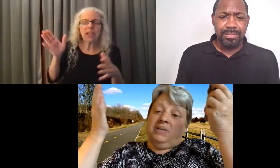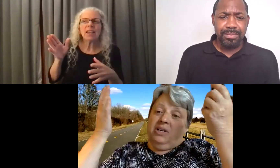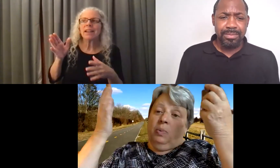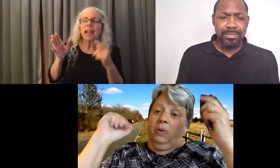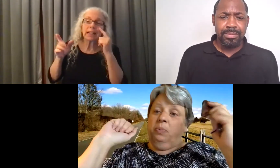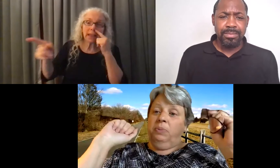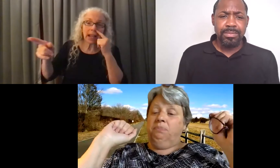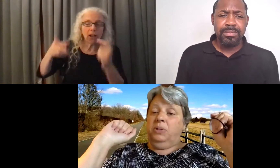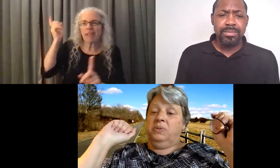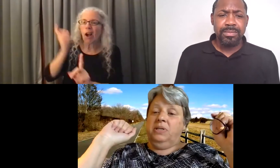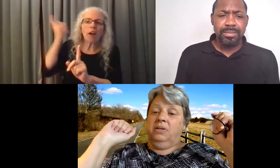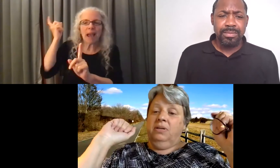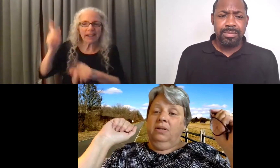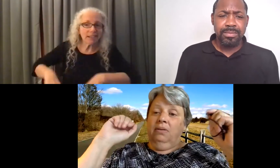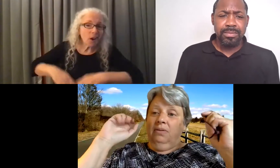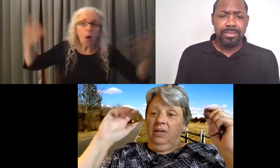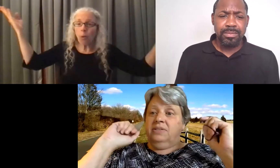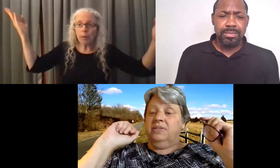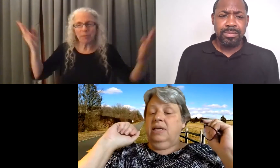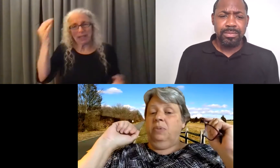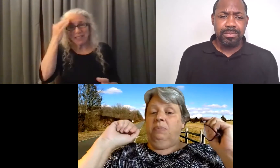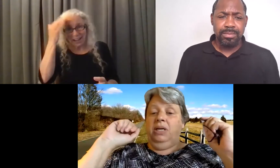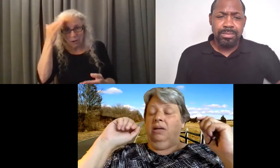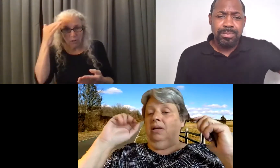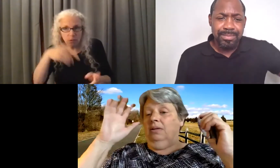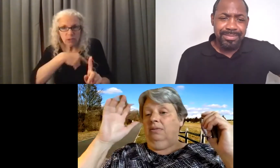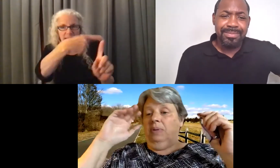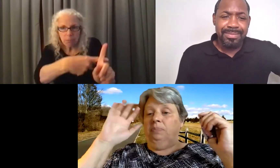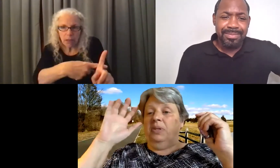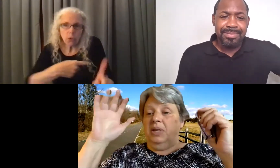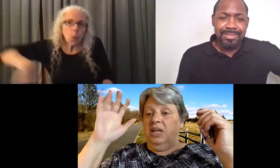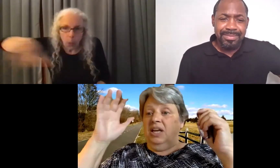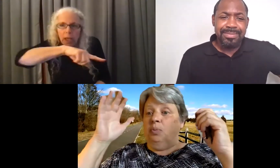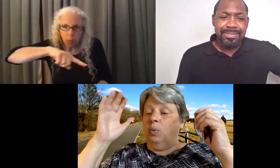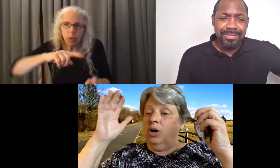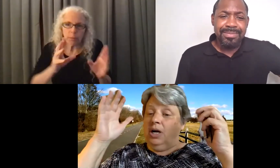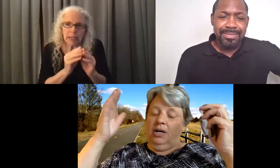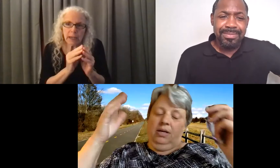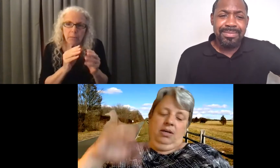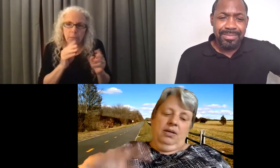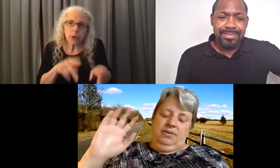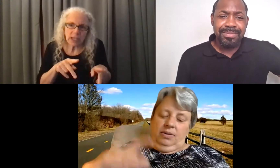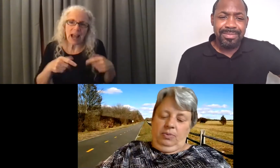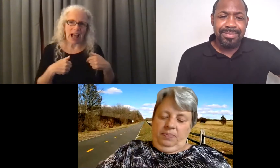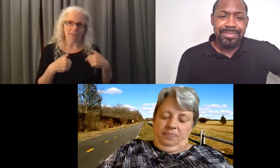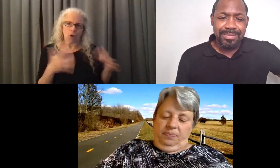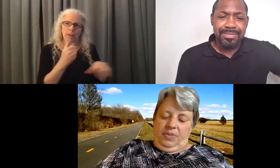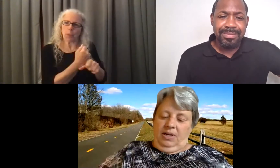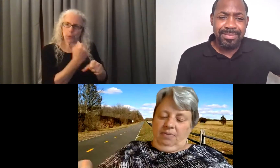know we will be in person the next time we meet and people have been in at work. So,